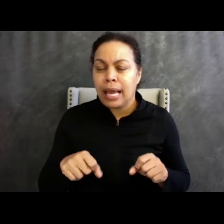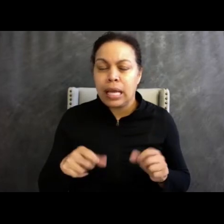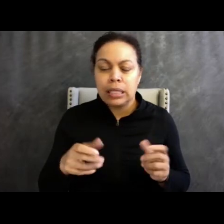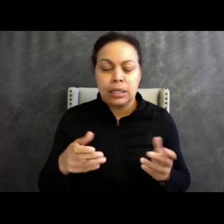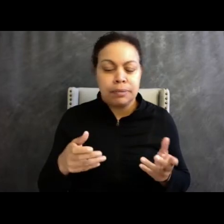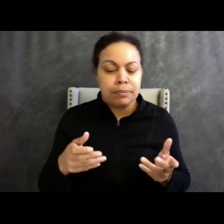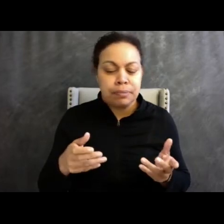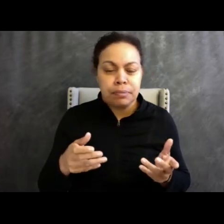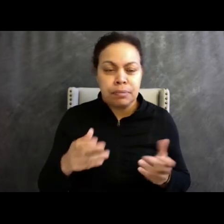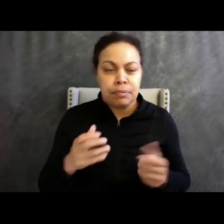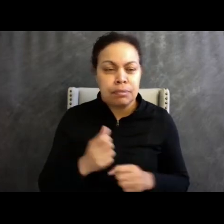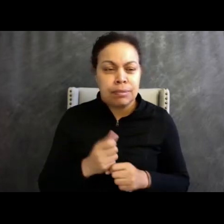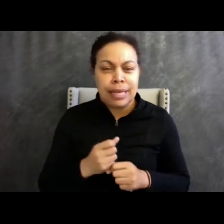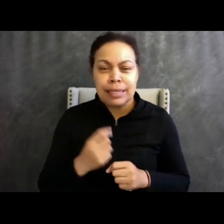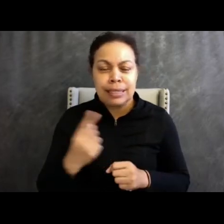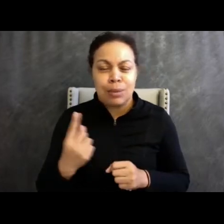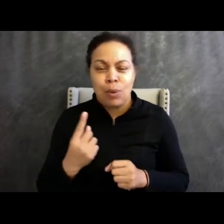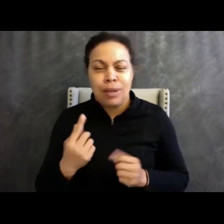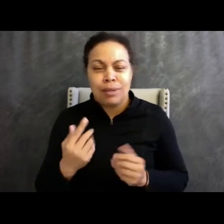3 lists.